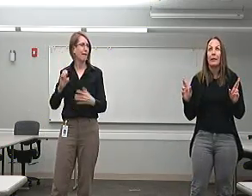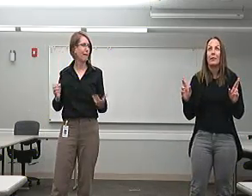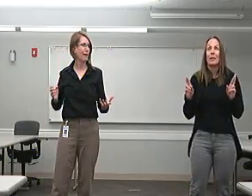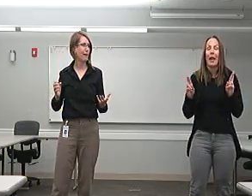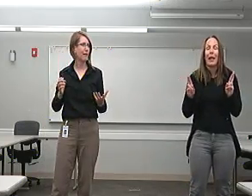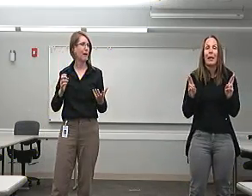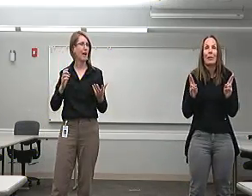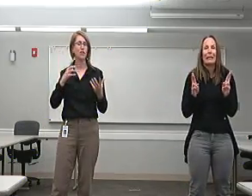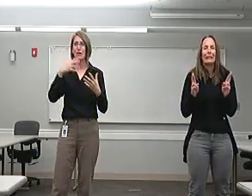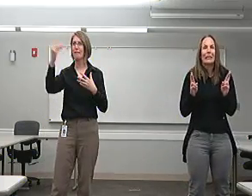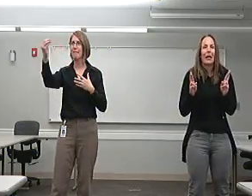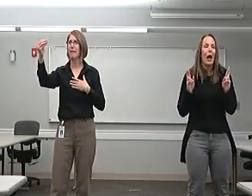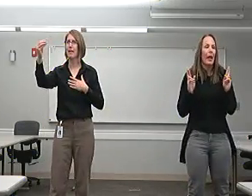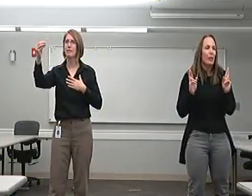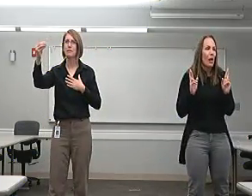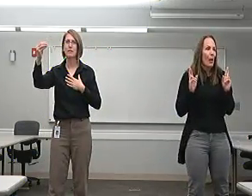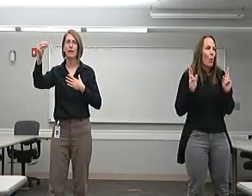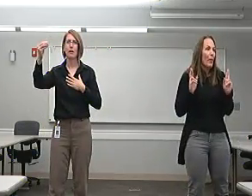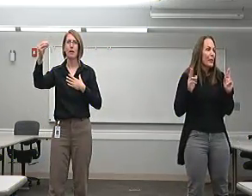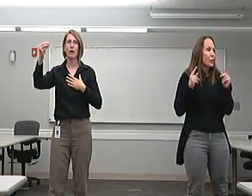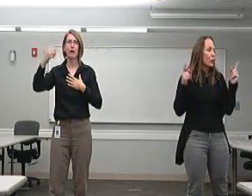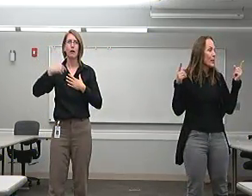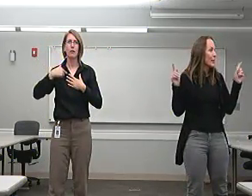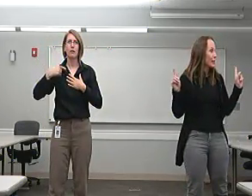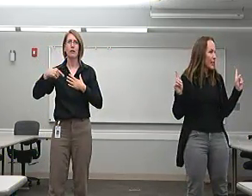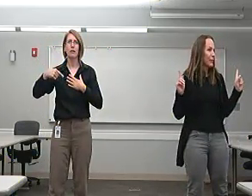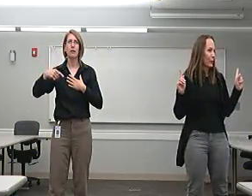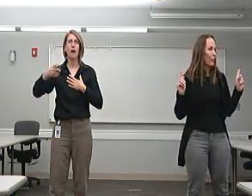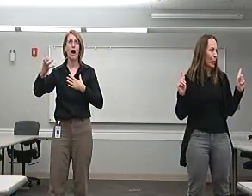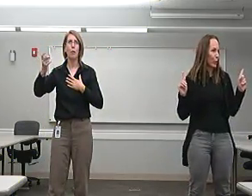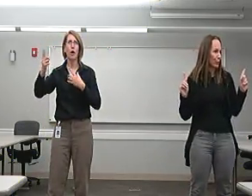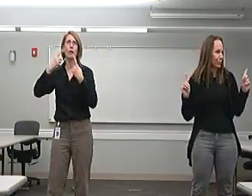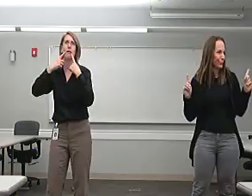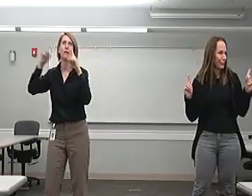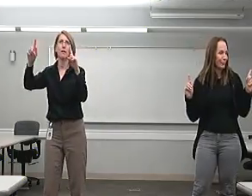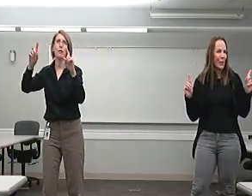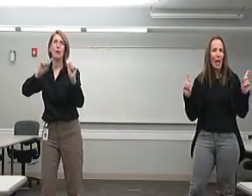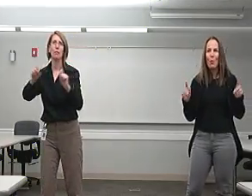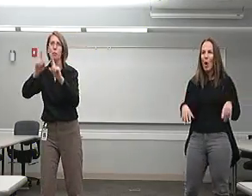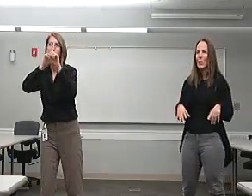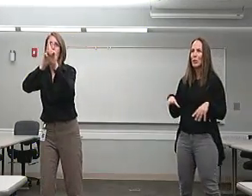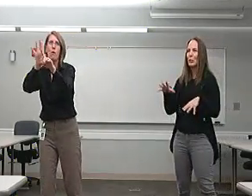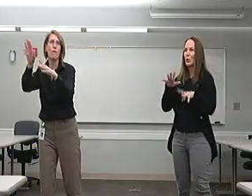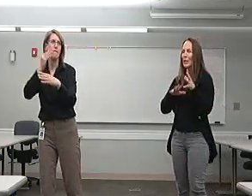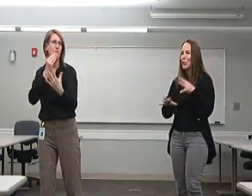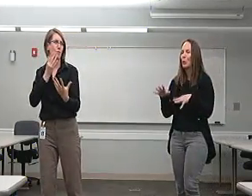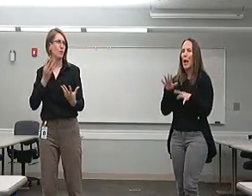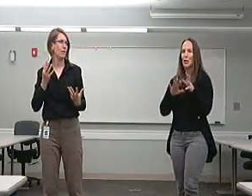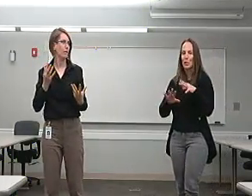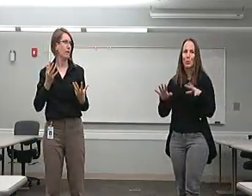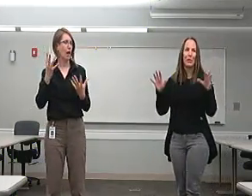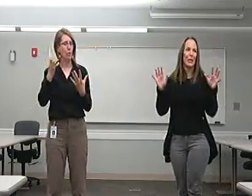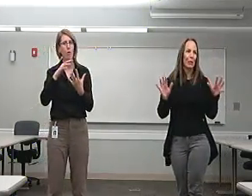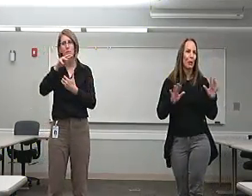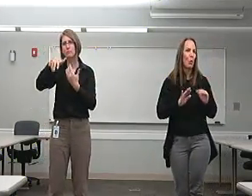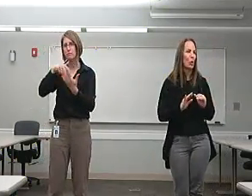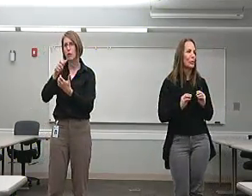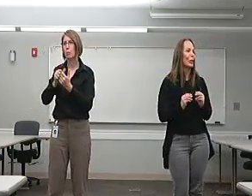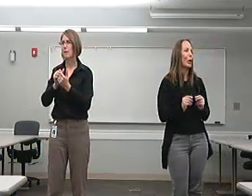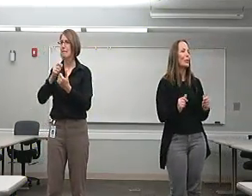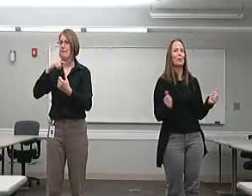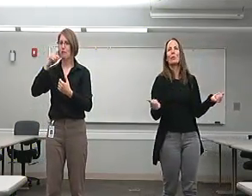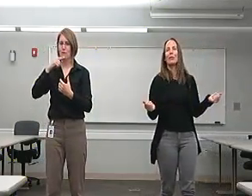like, I want this to be successful for you. I want your interactions with the hearing world to go